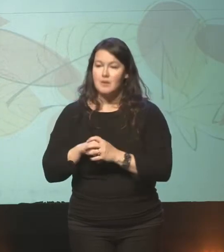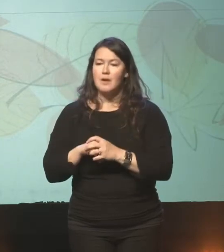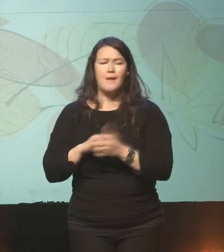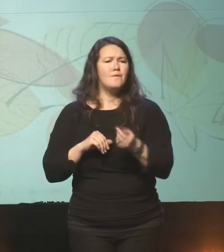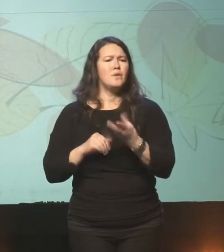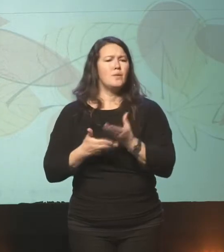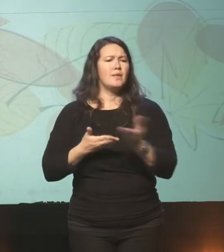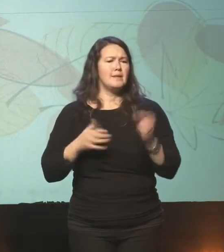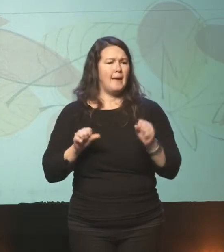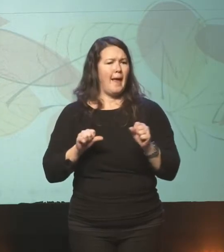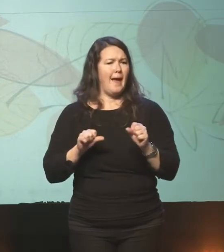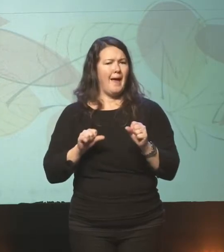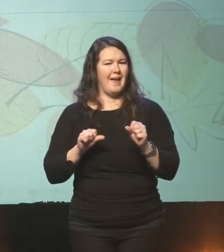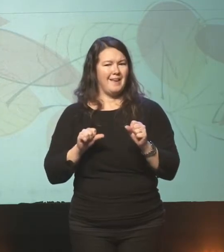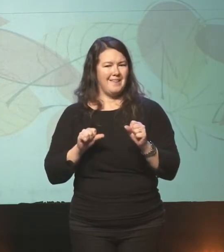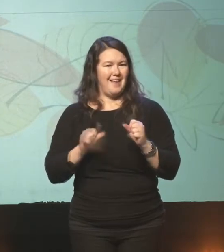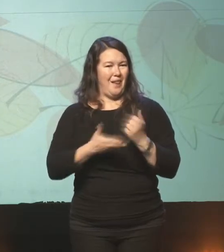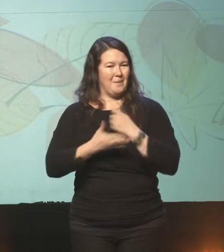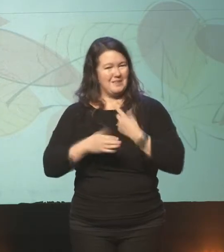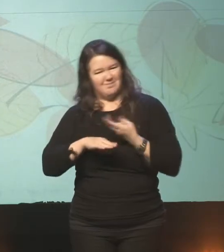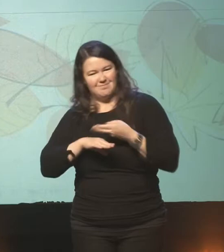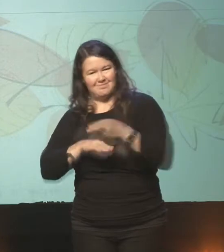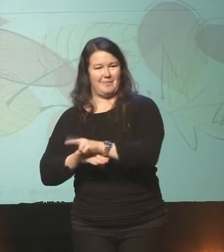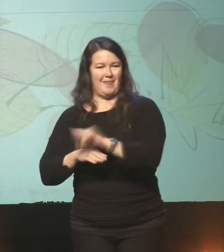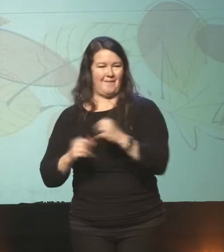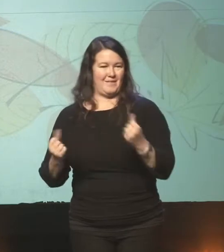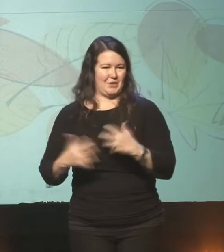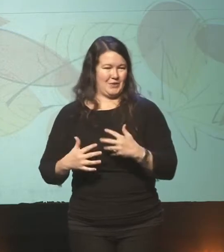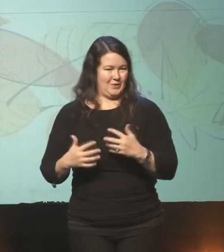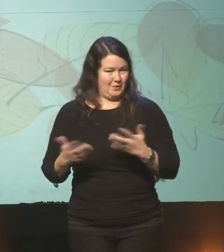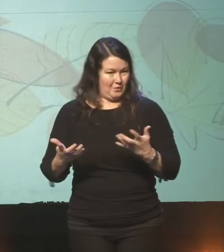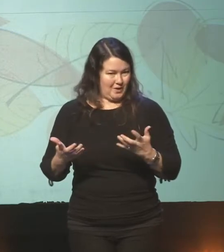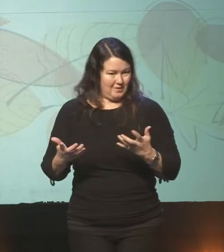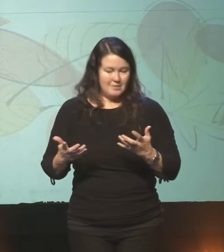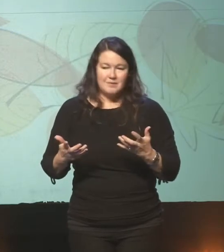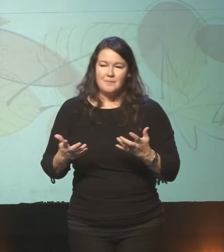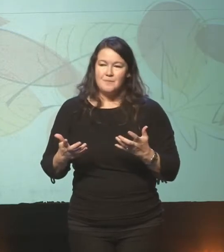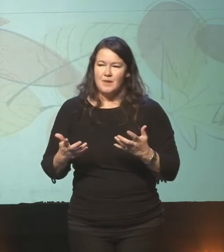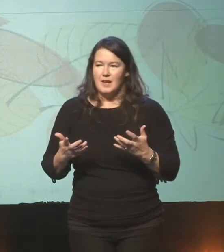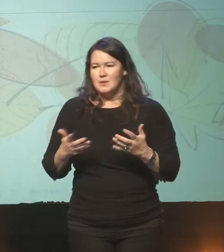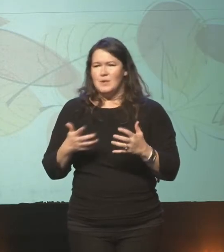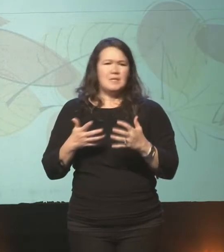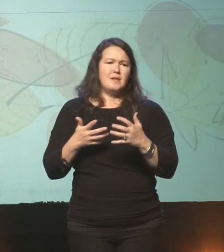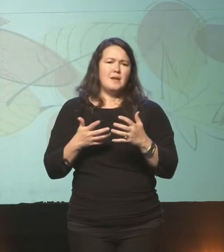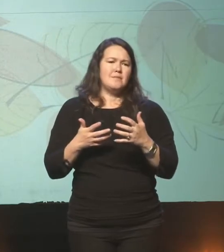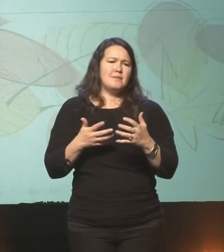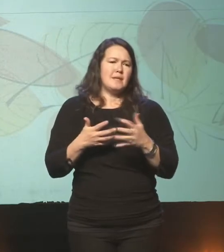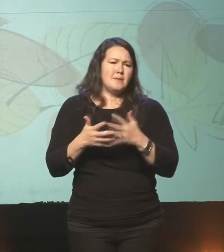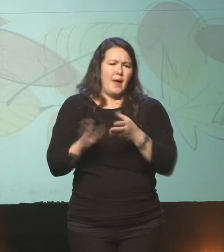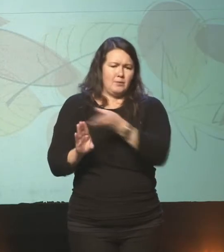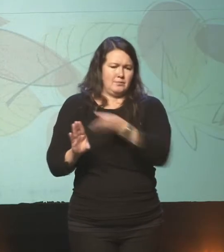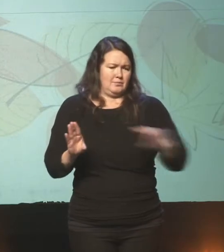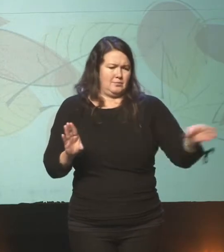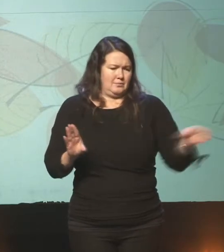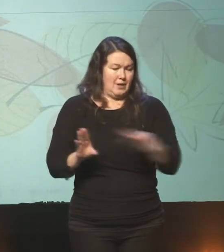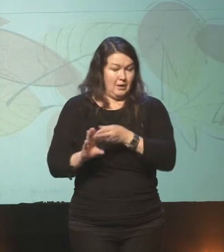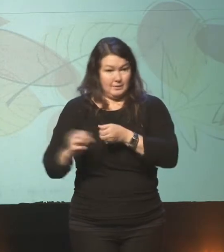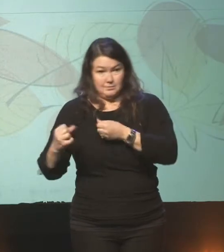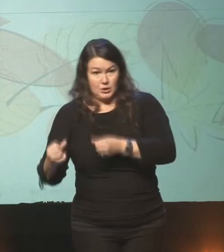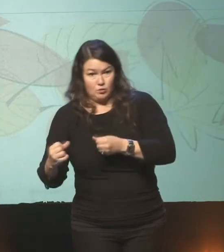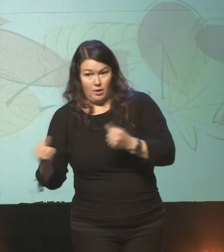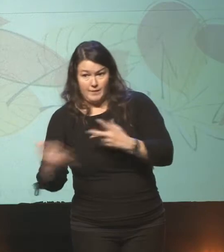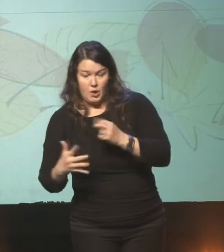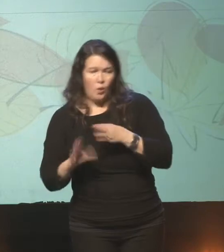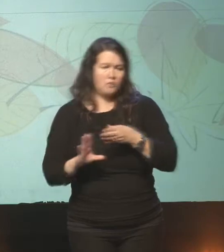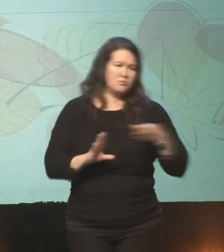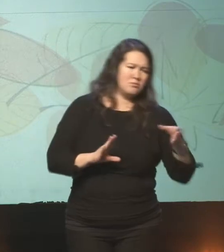help us overcome this fear of the future at whatever level we're on. And those two things, there's a couple